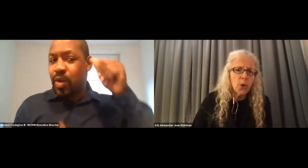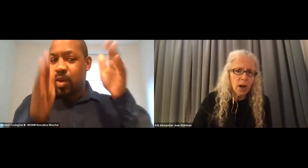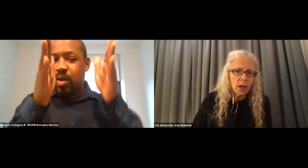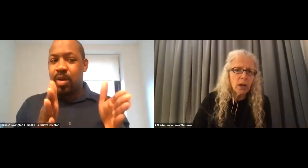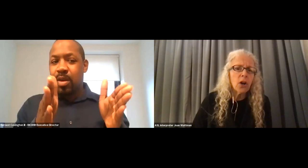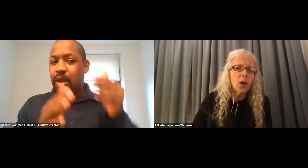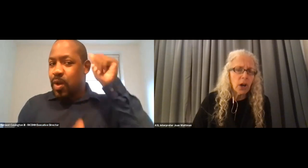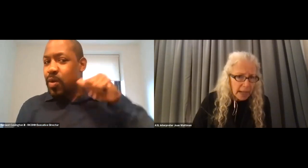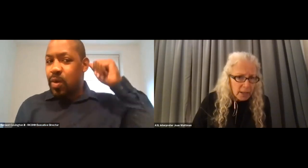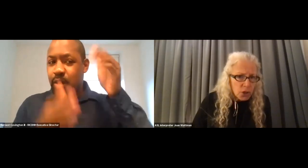are audiologists,